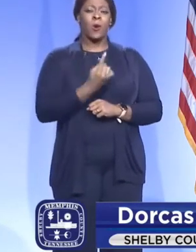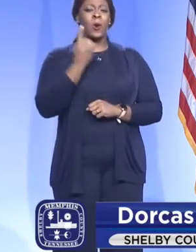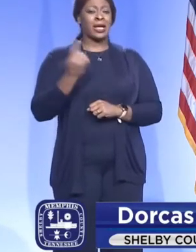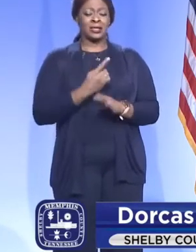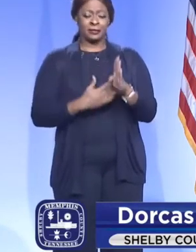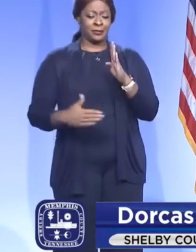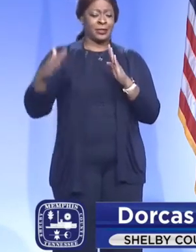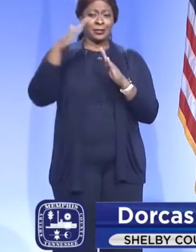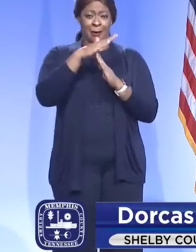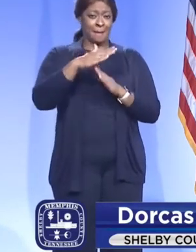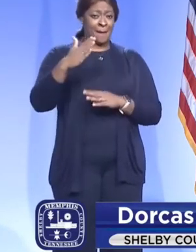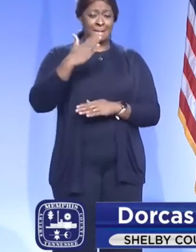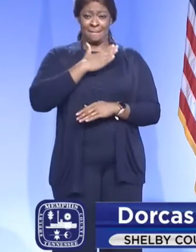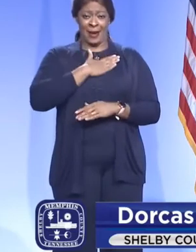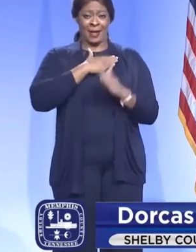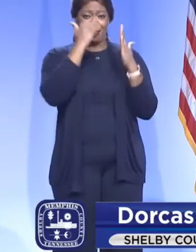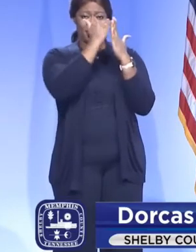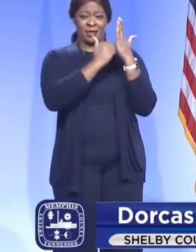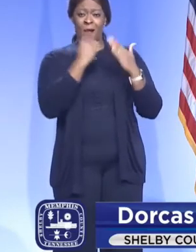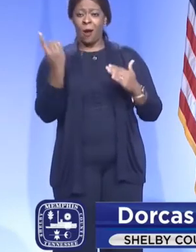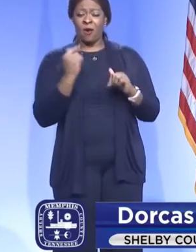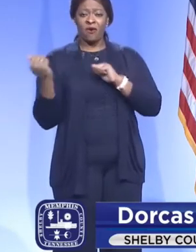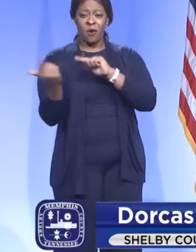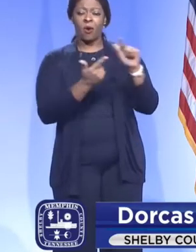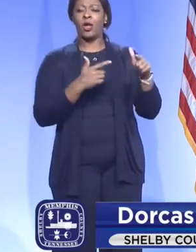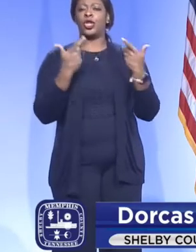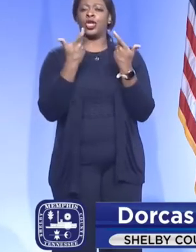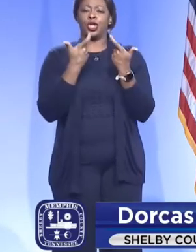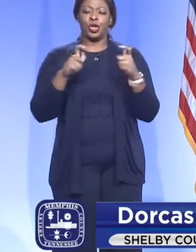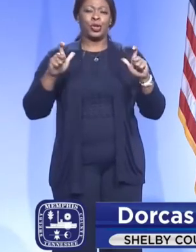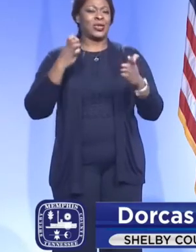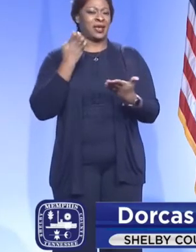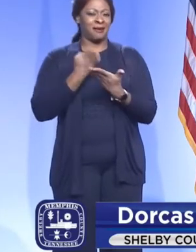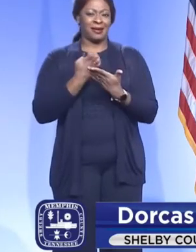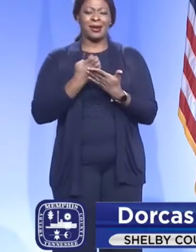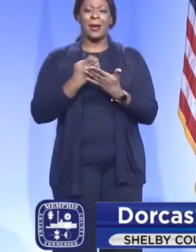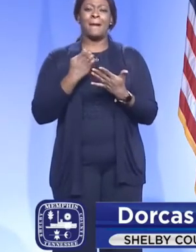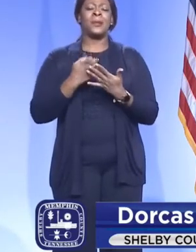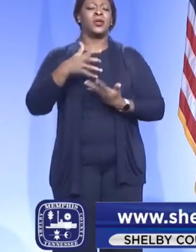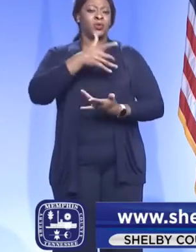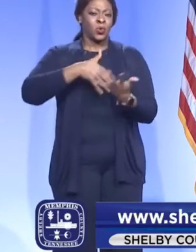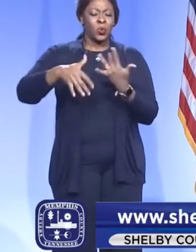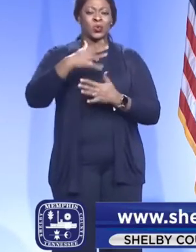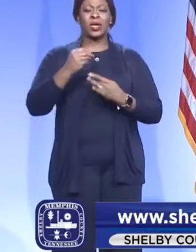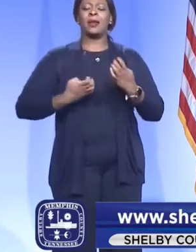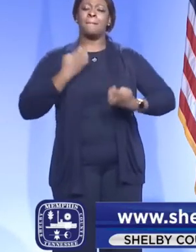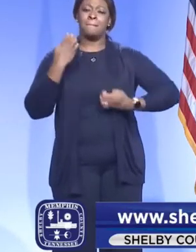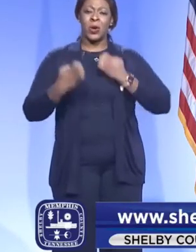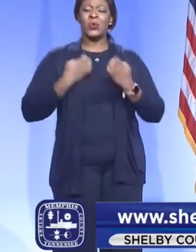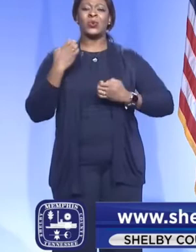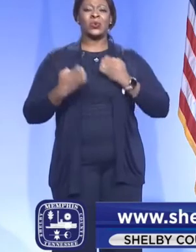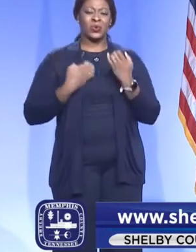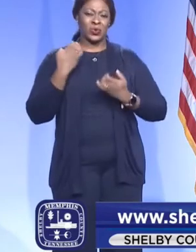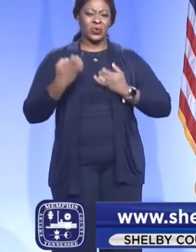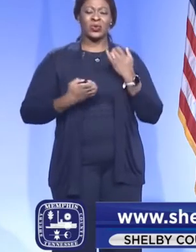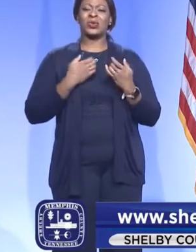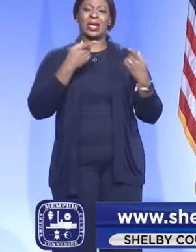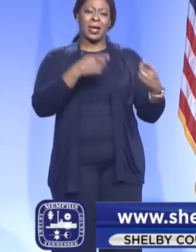Community Services for Shelby County Government, and I'm also a member of the Joint Task Force. Just as we have continued